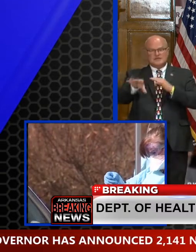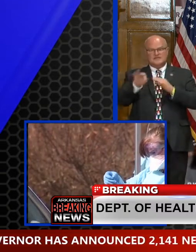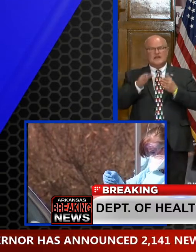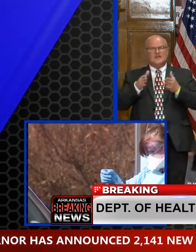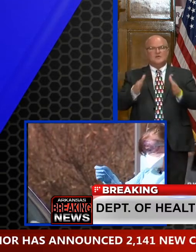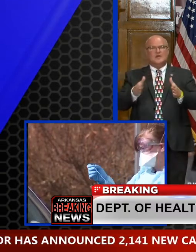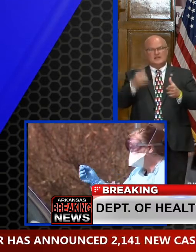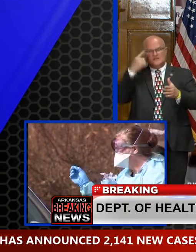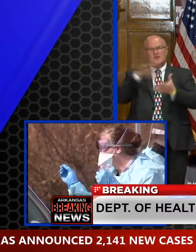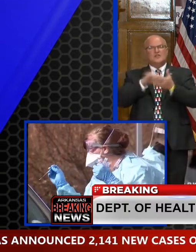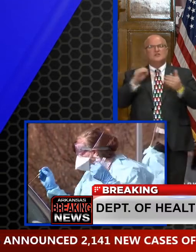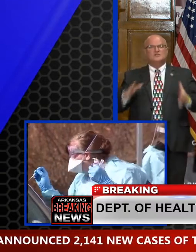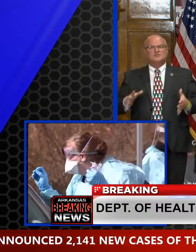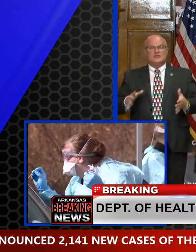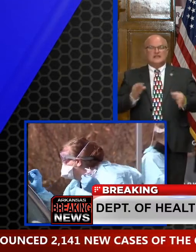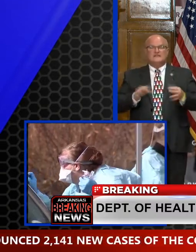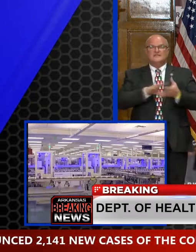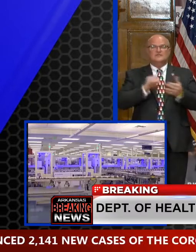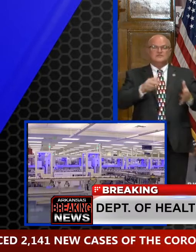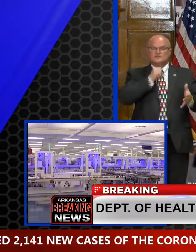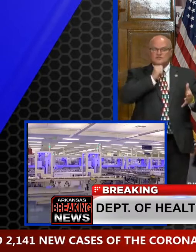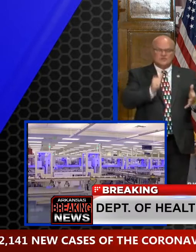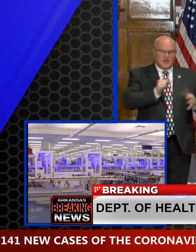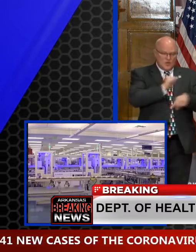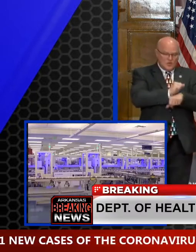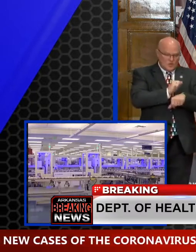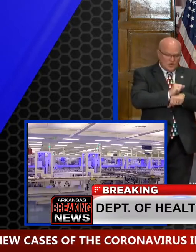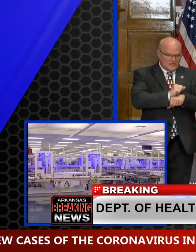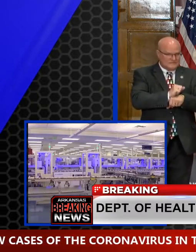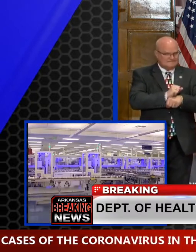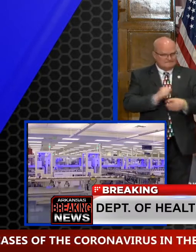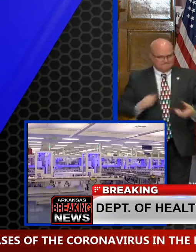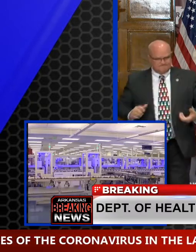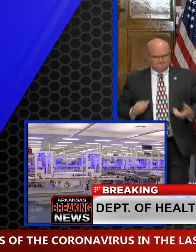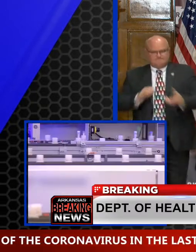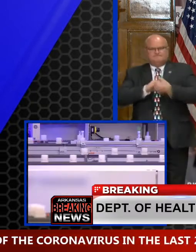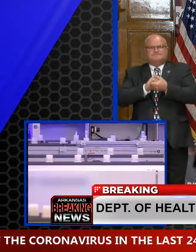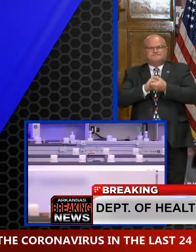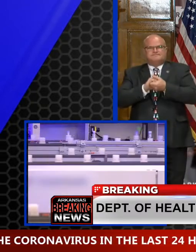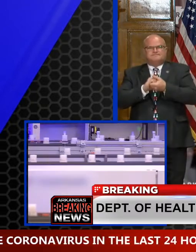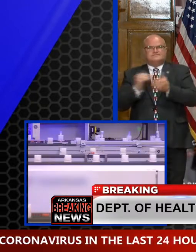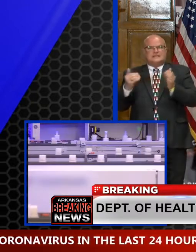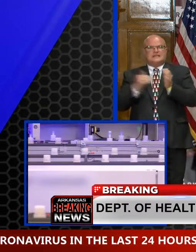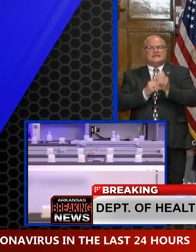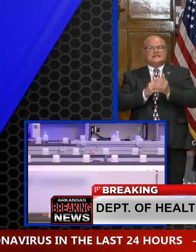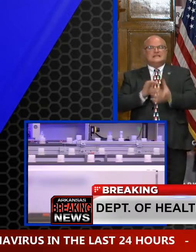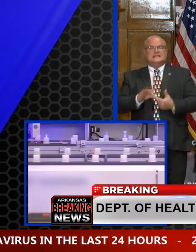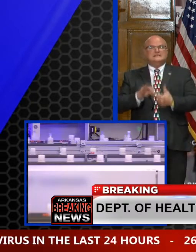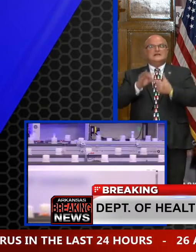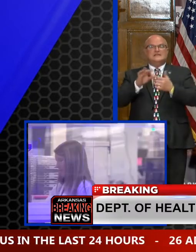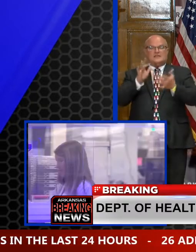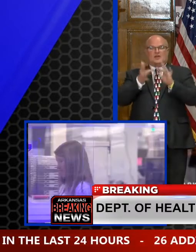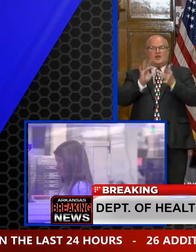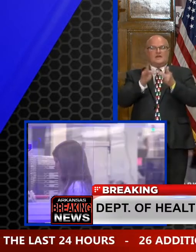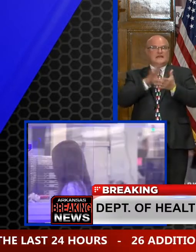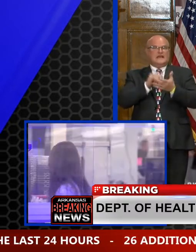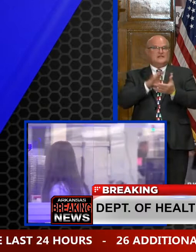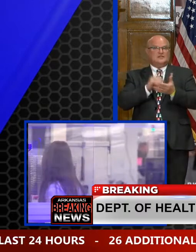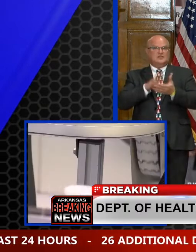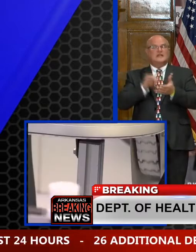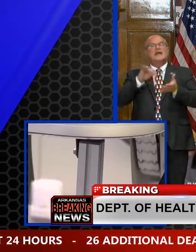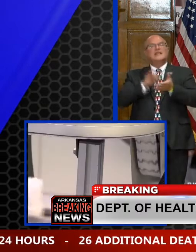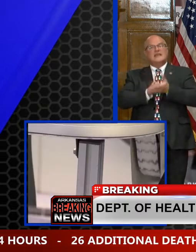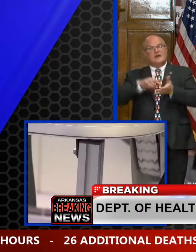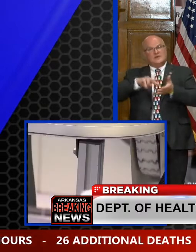ways, if those students are unengaged, to engage them, get them engaged, especially if they're doing online learning, which was the